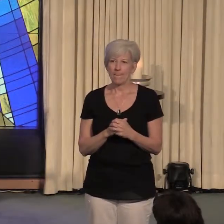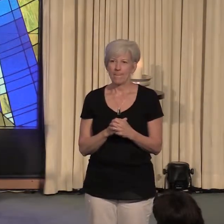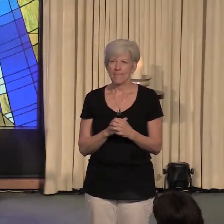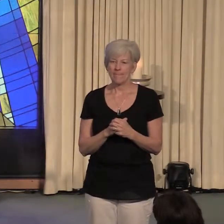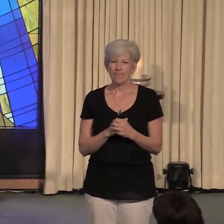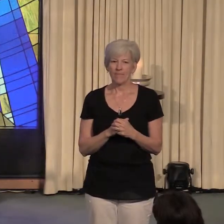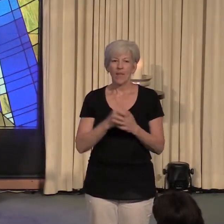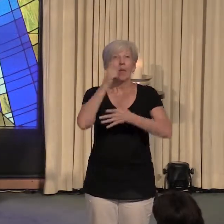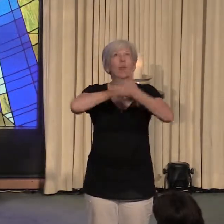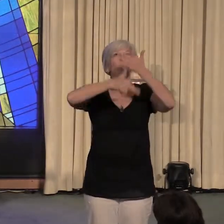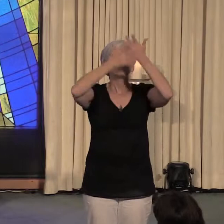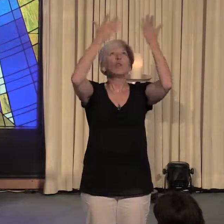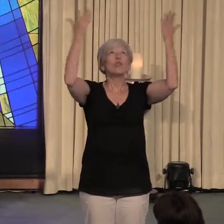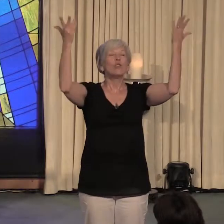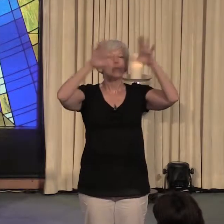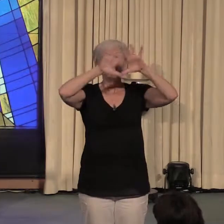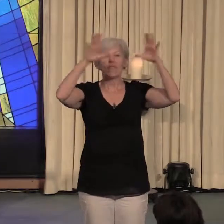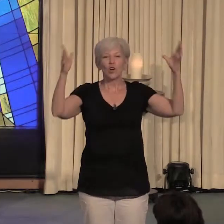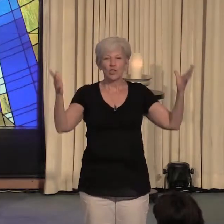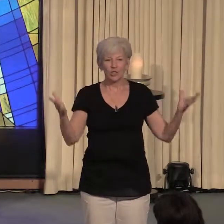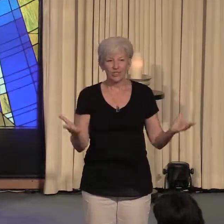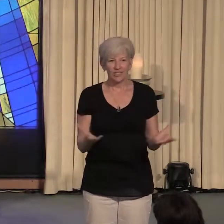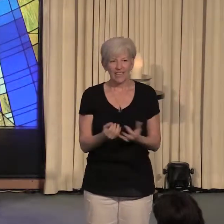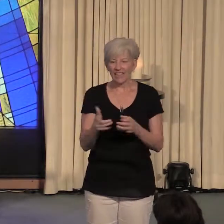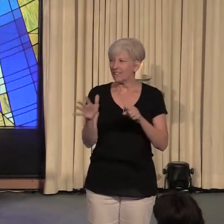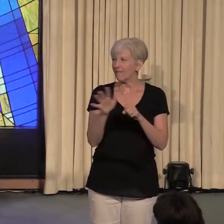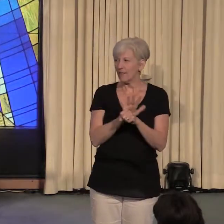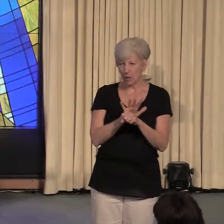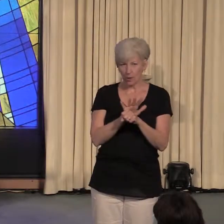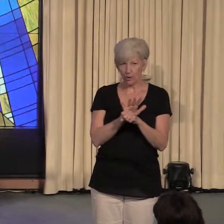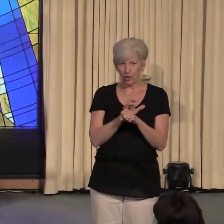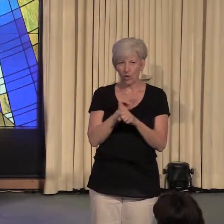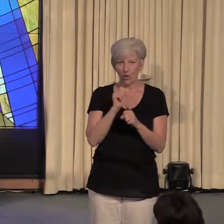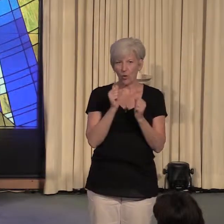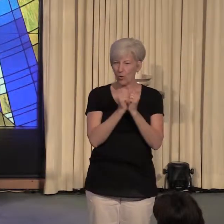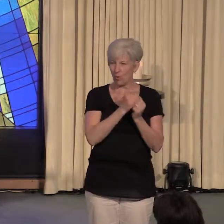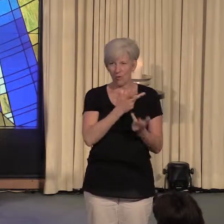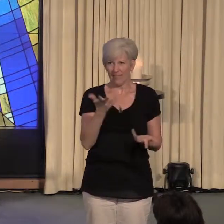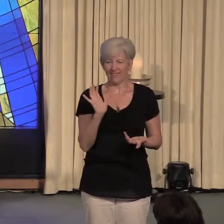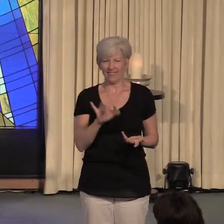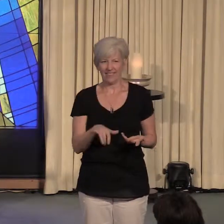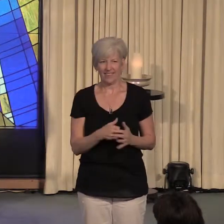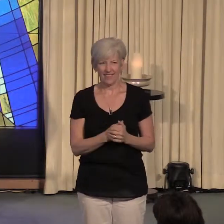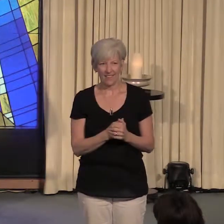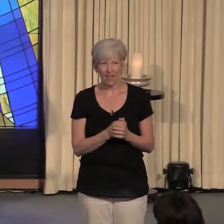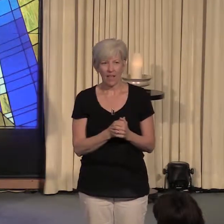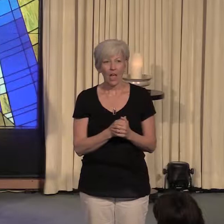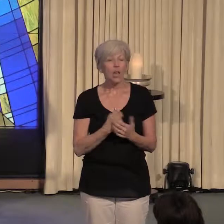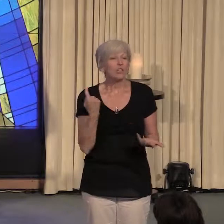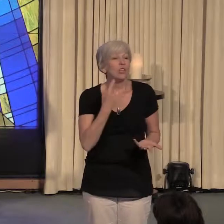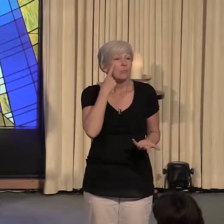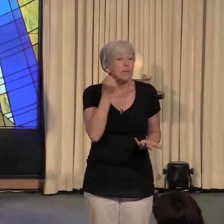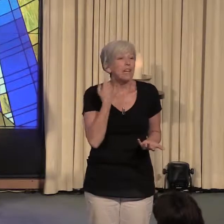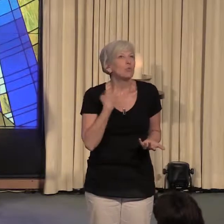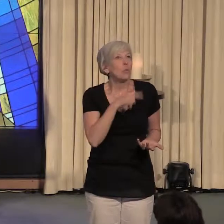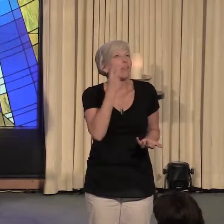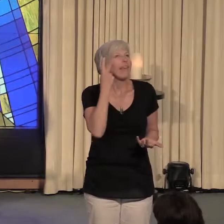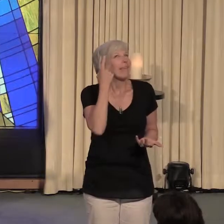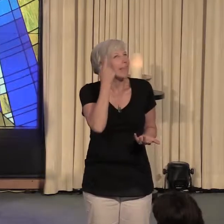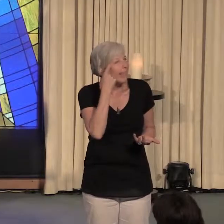The universe is filled with anomalies exactly like that. Just because we think something's